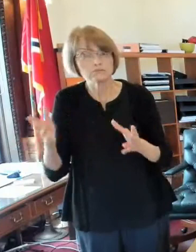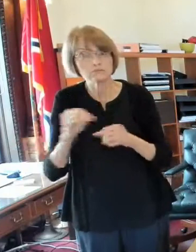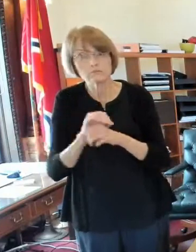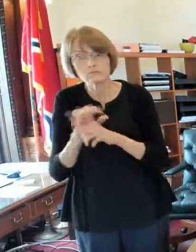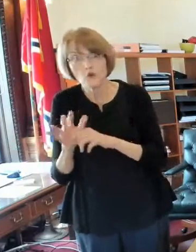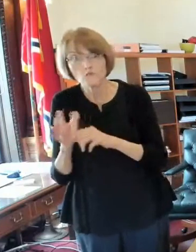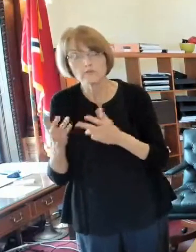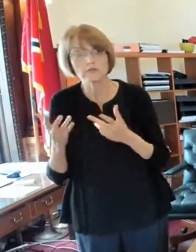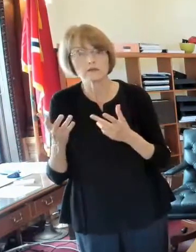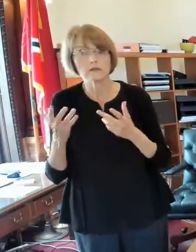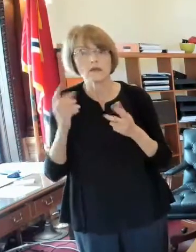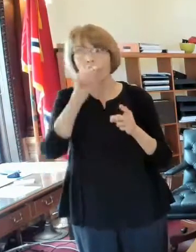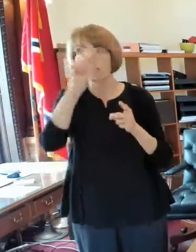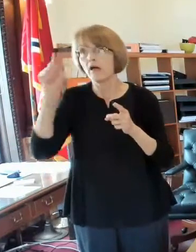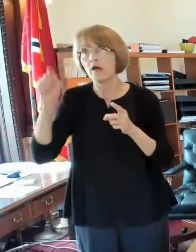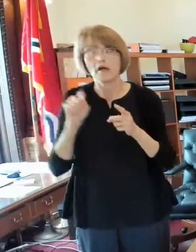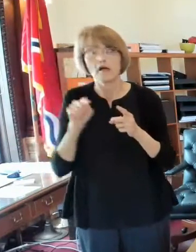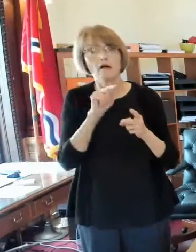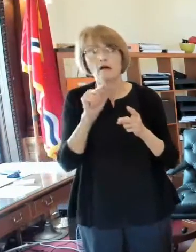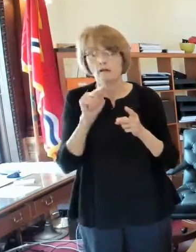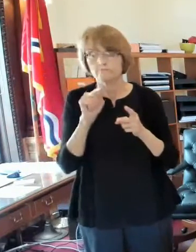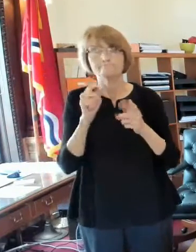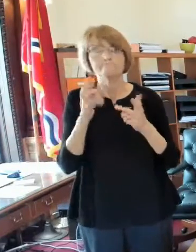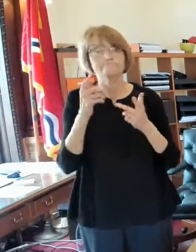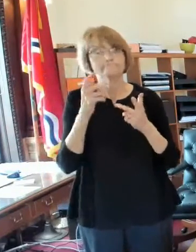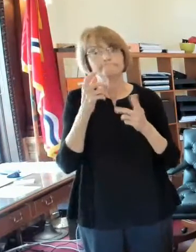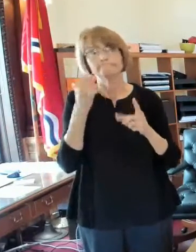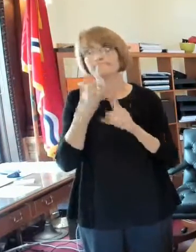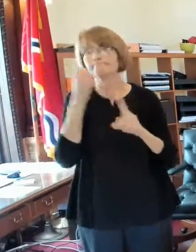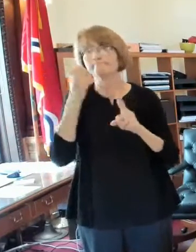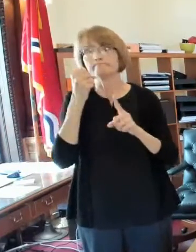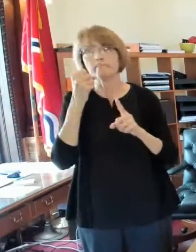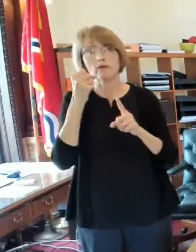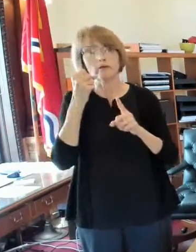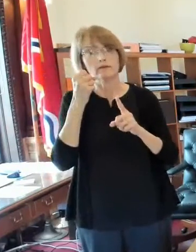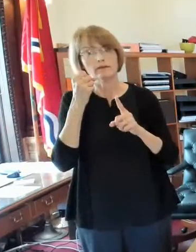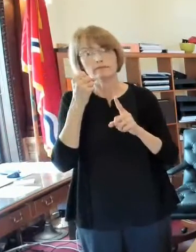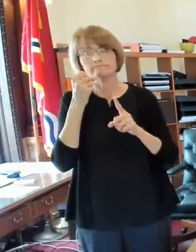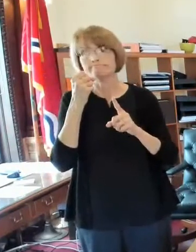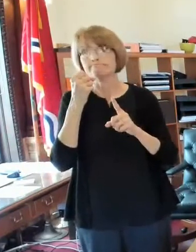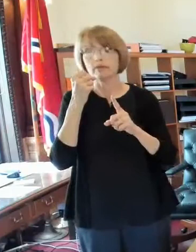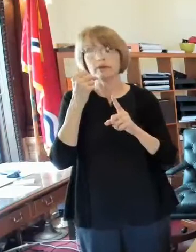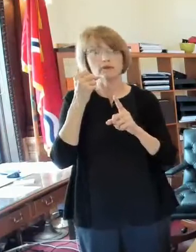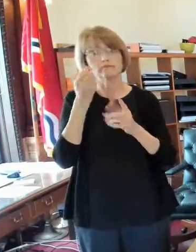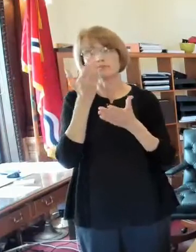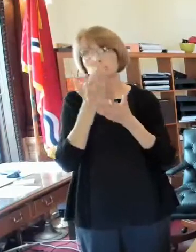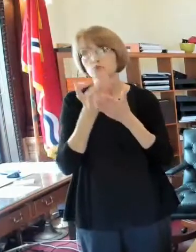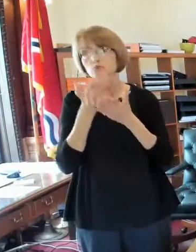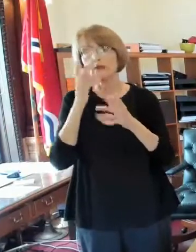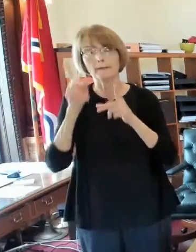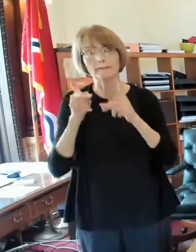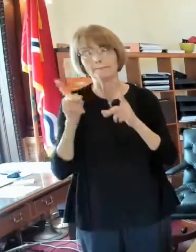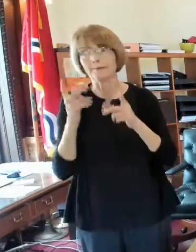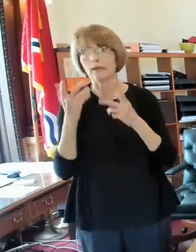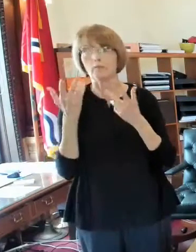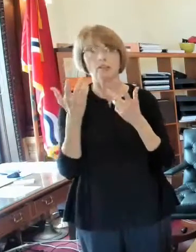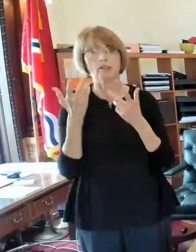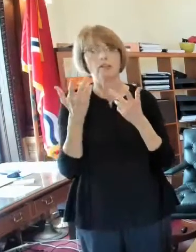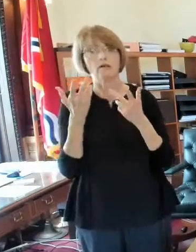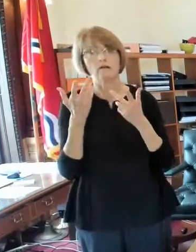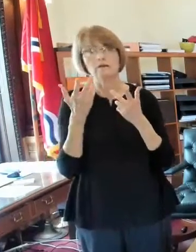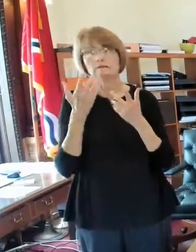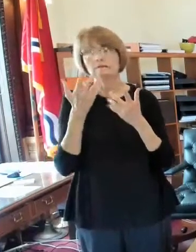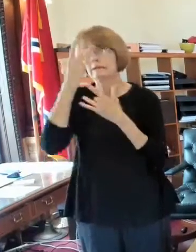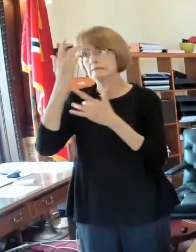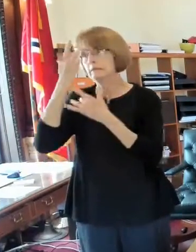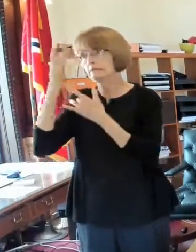at so many places who have had cases. We saw, people are continuing to postpone their events. So I